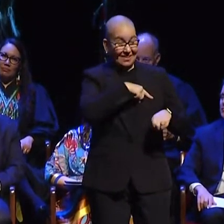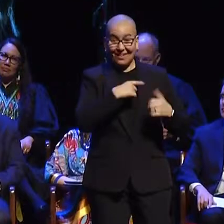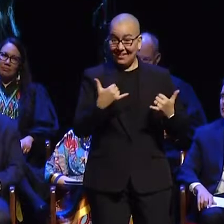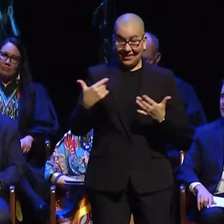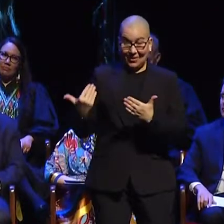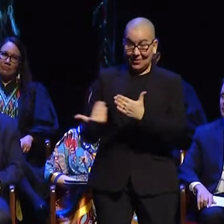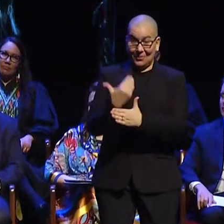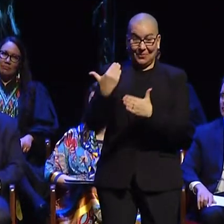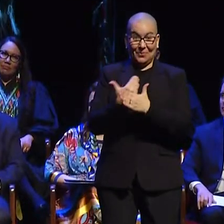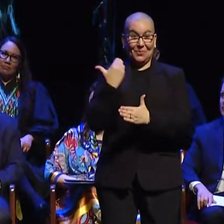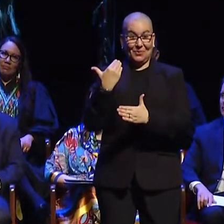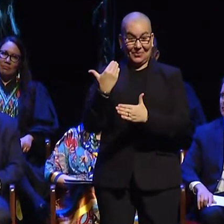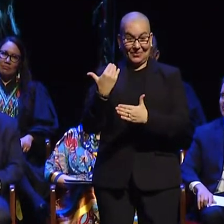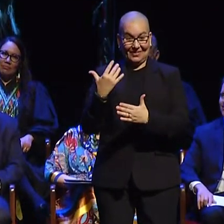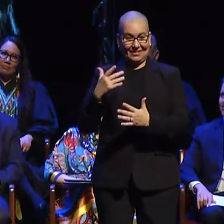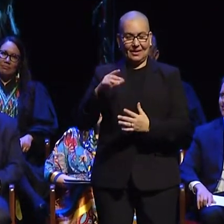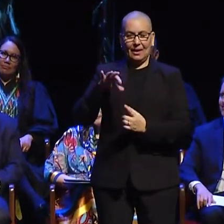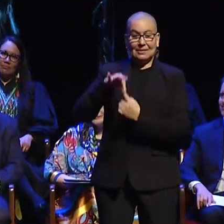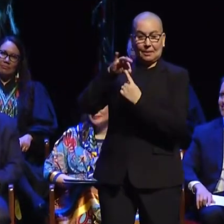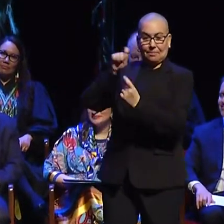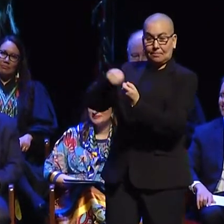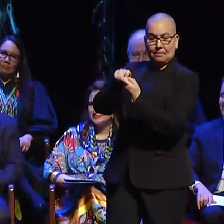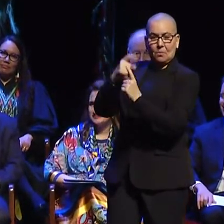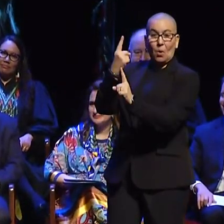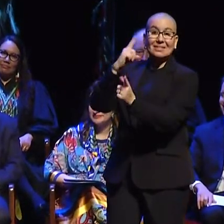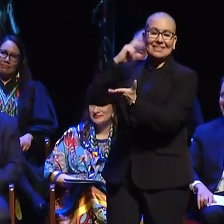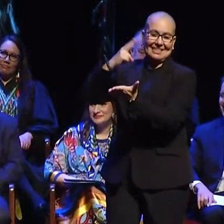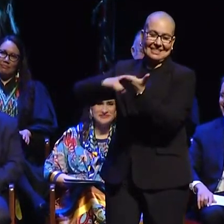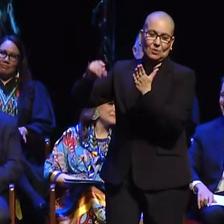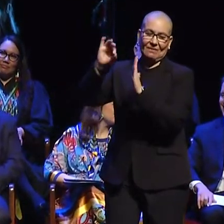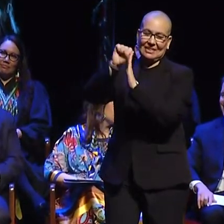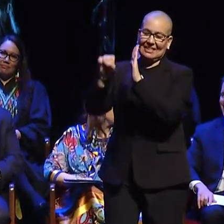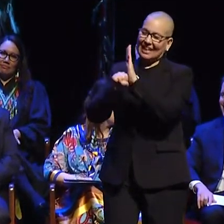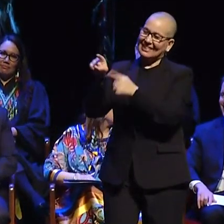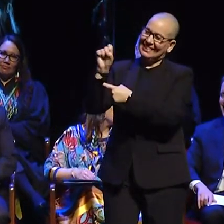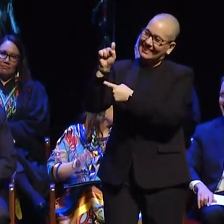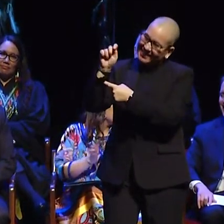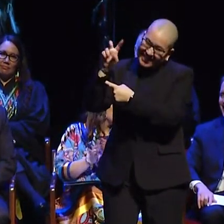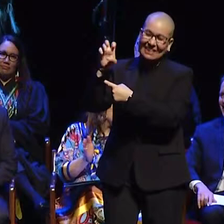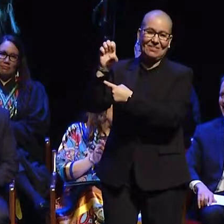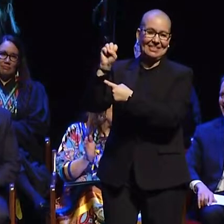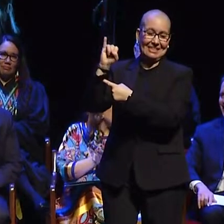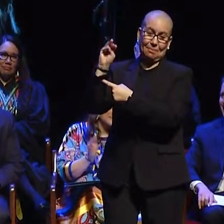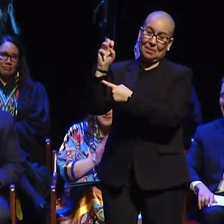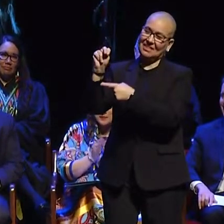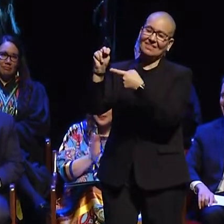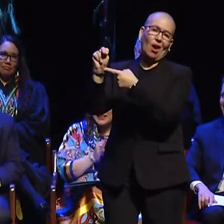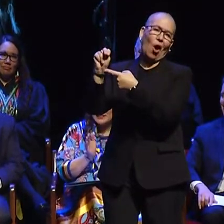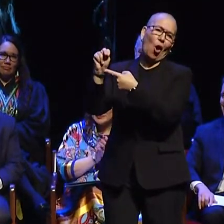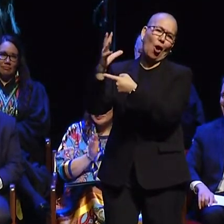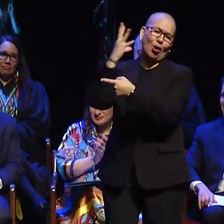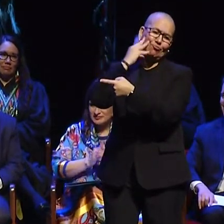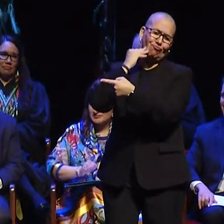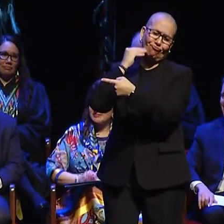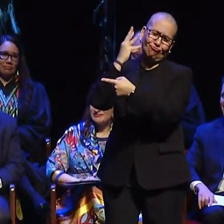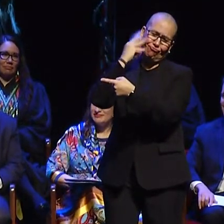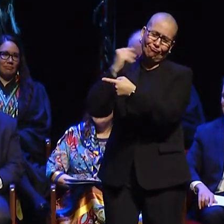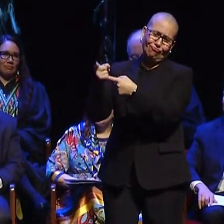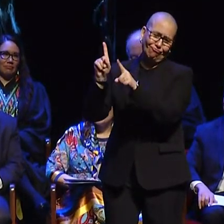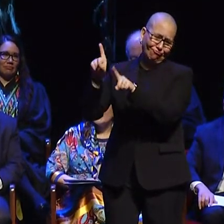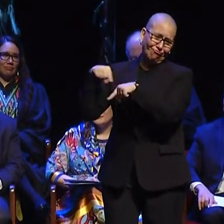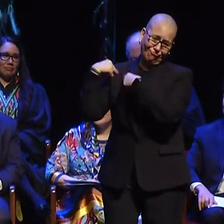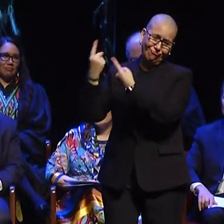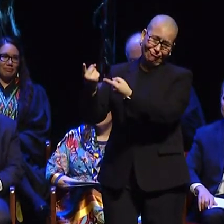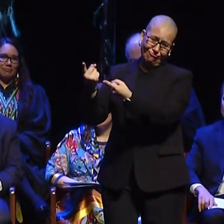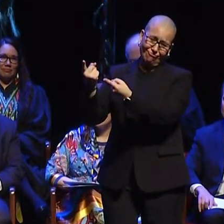our amazing Secretary of State, Steve Simon. He had some experience. He had some job experience, but we were new.